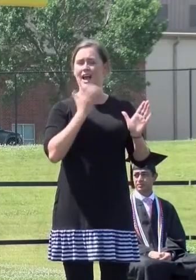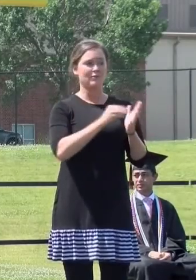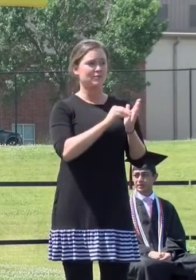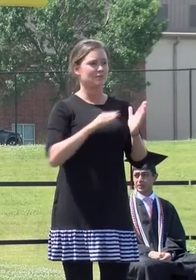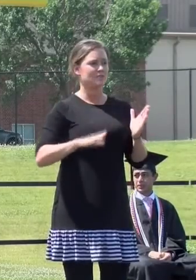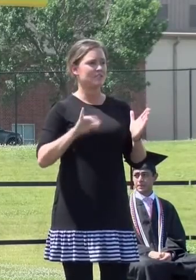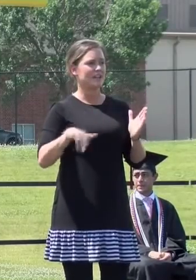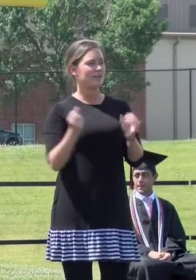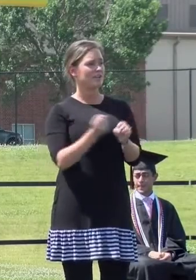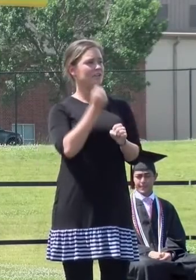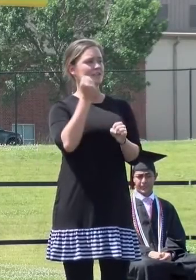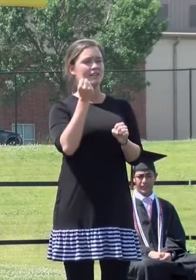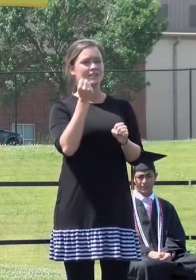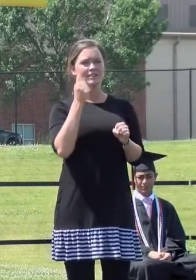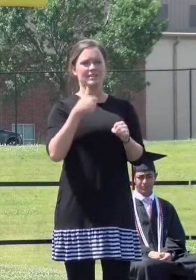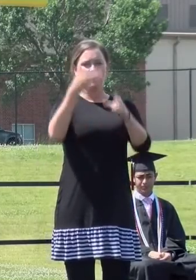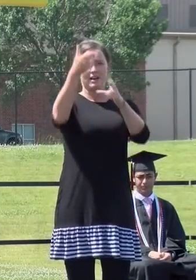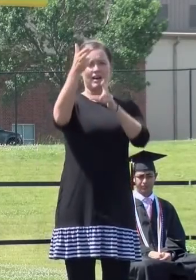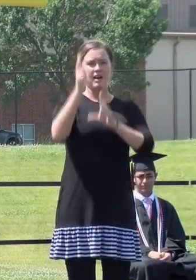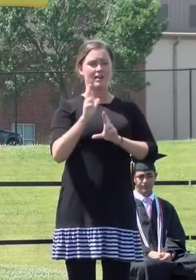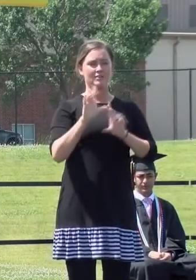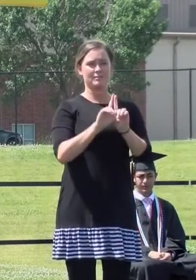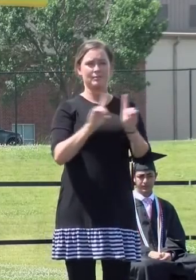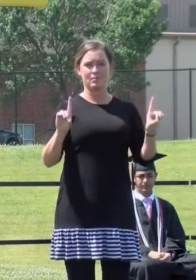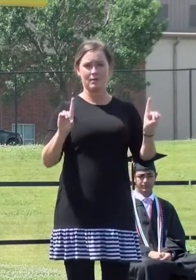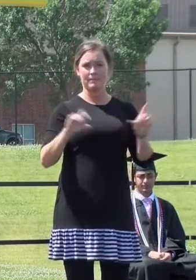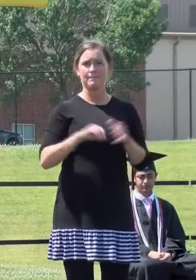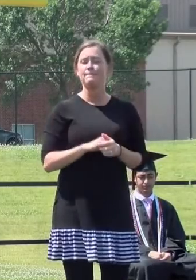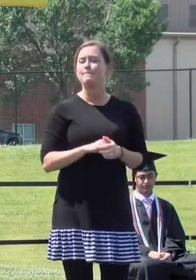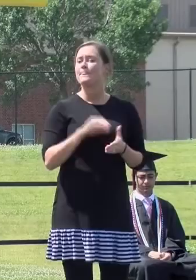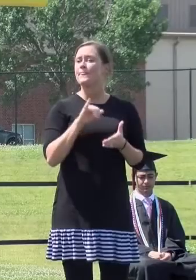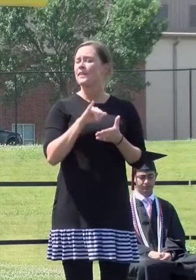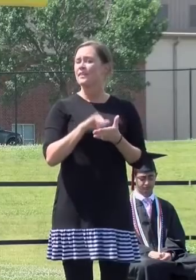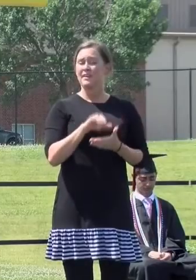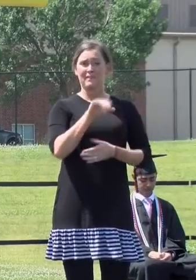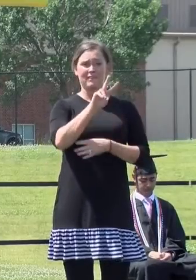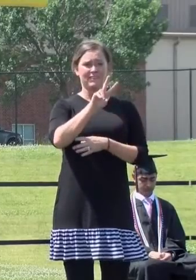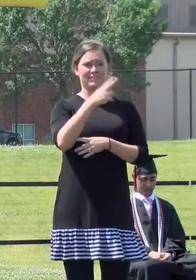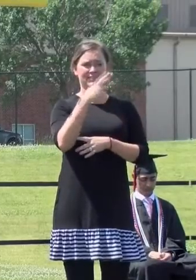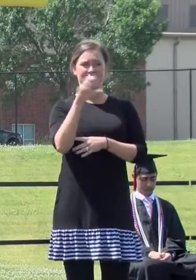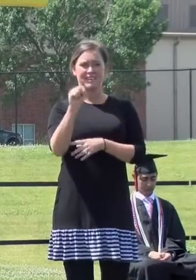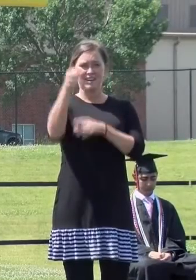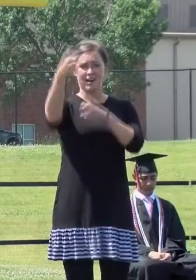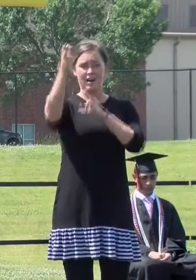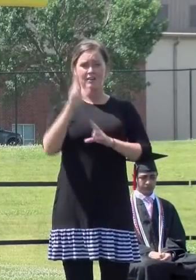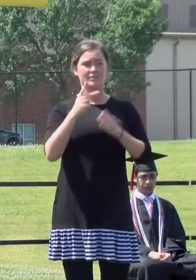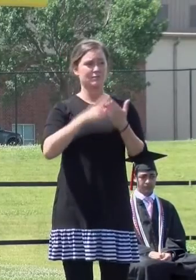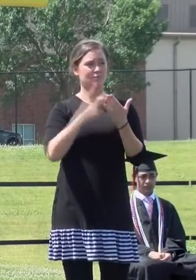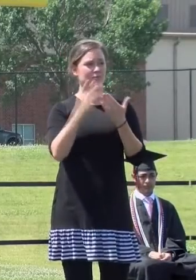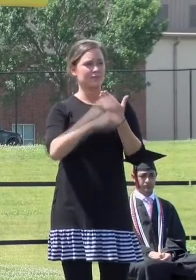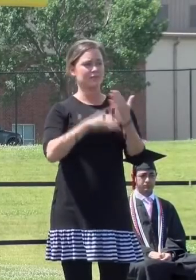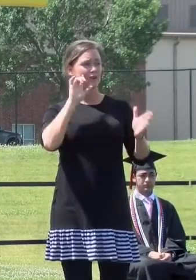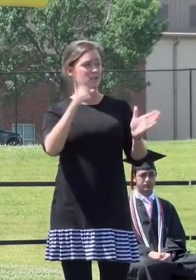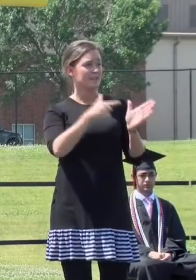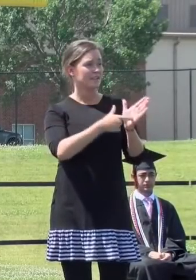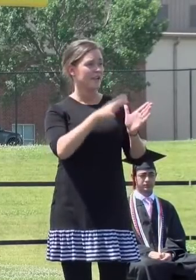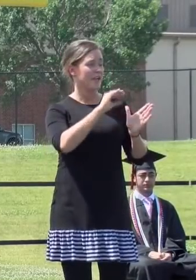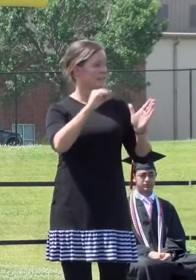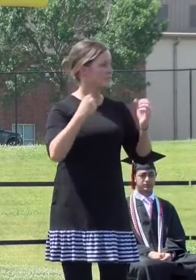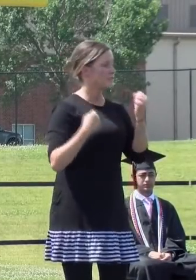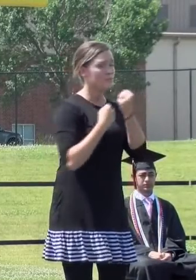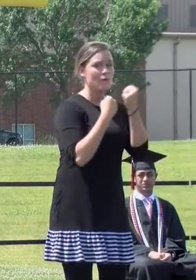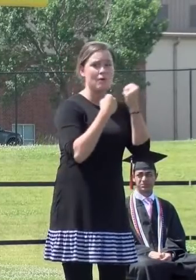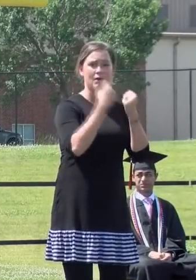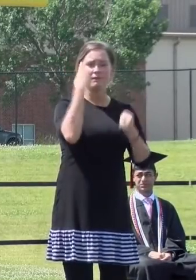who are receiving their honors diploma. The Valley High School Honors Program provides recognition and support